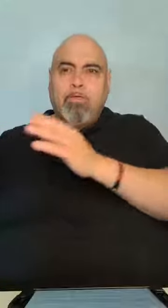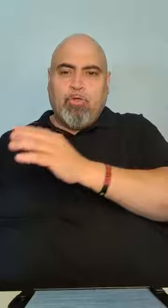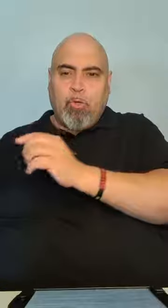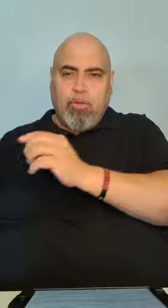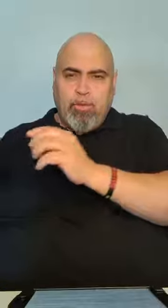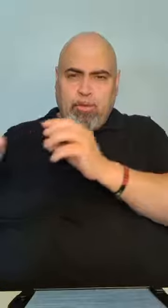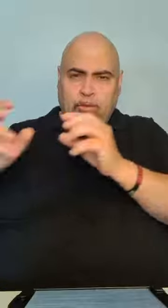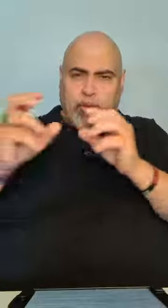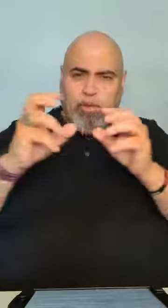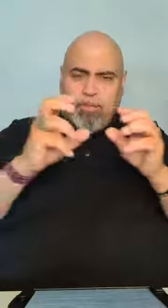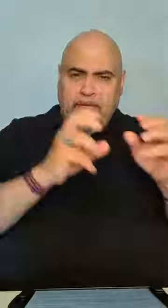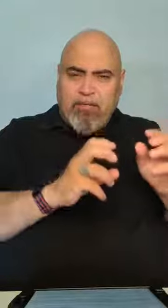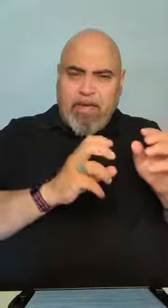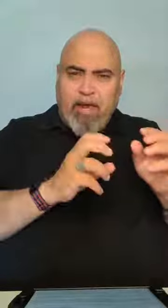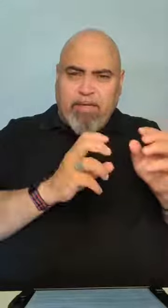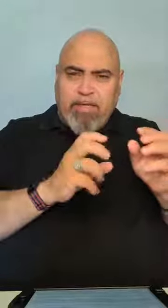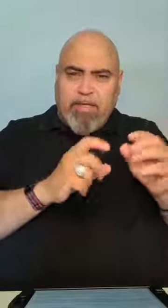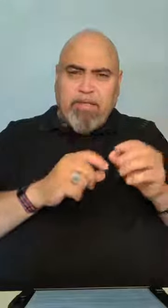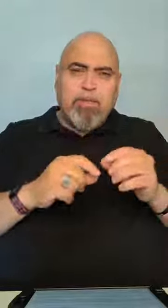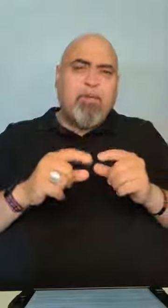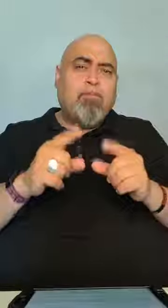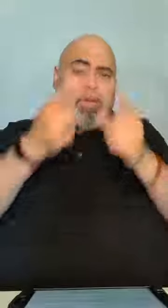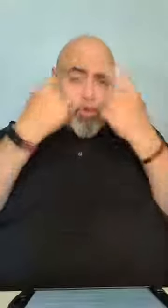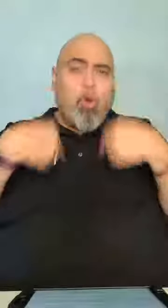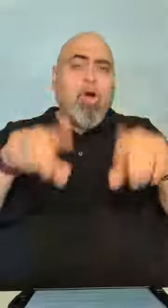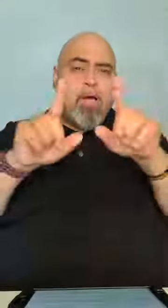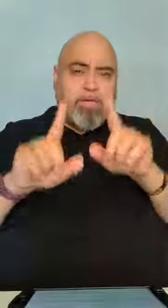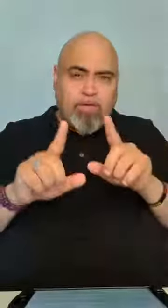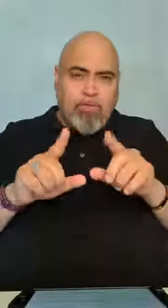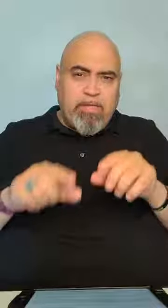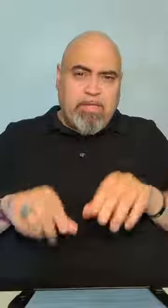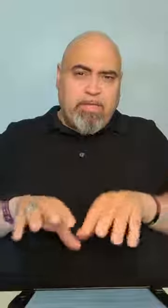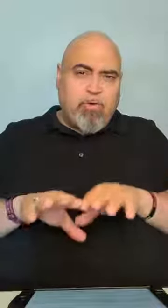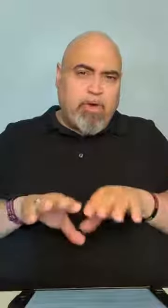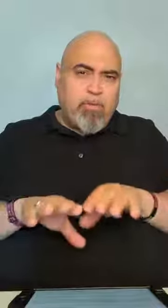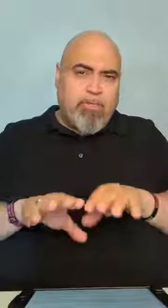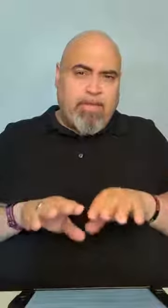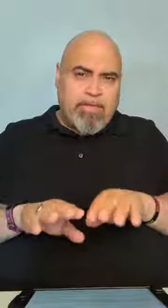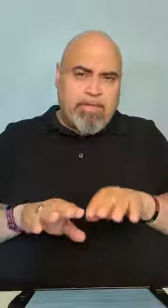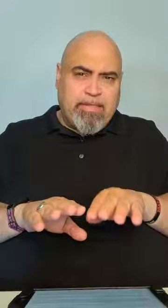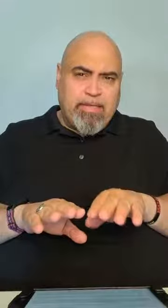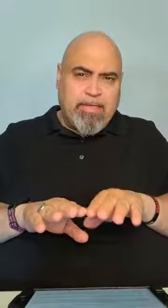So the Lord speaks of inheritance because of these incredible things